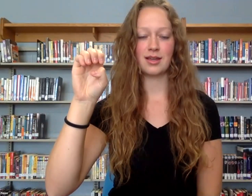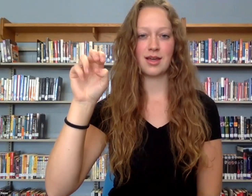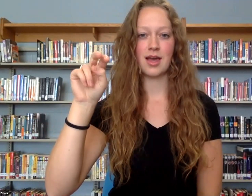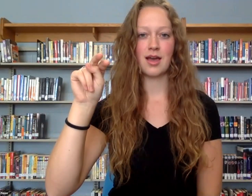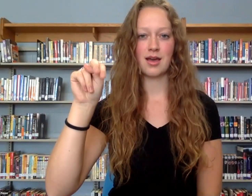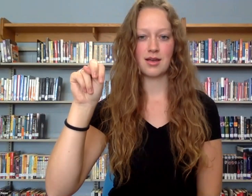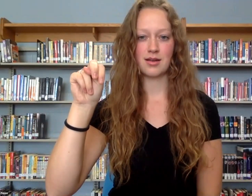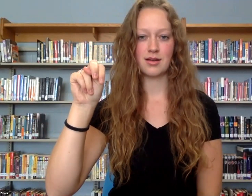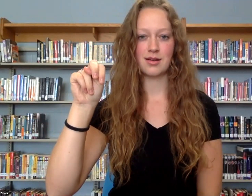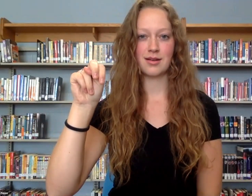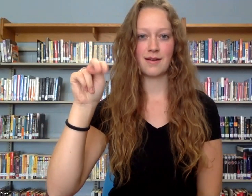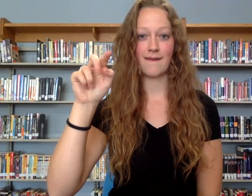Okay. Oh!